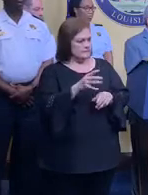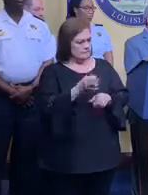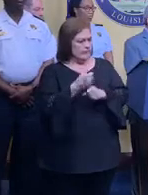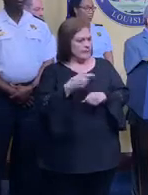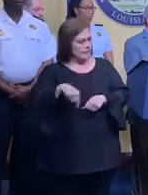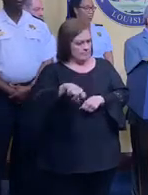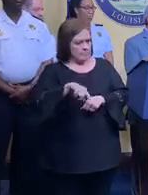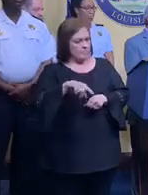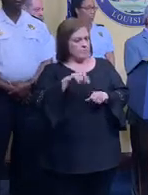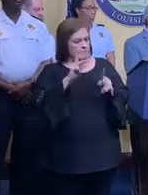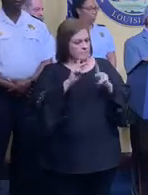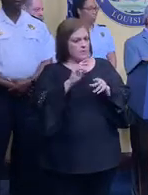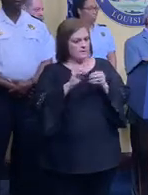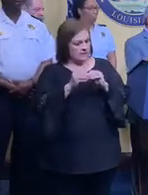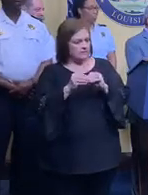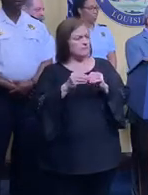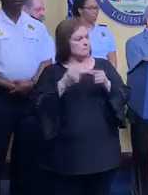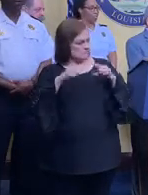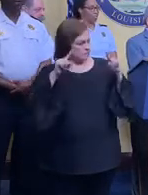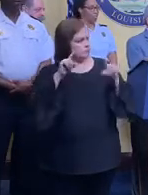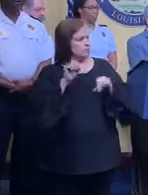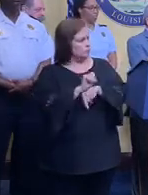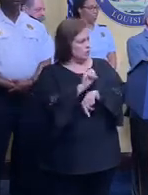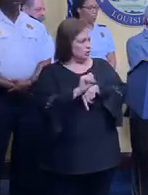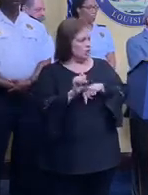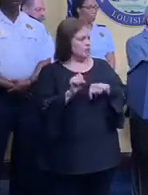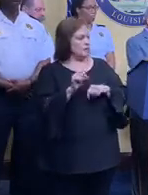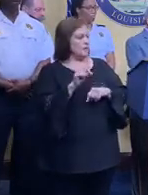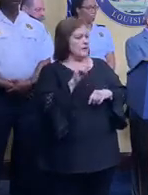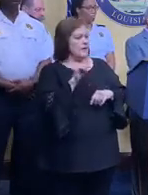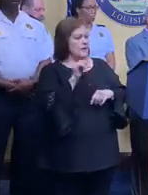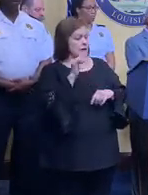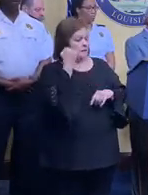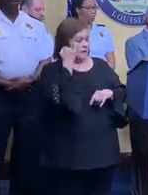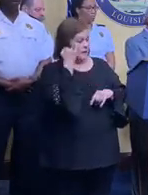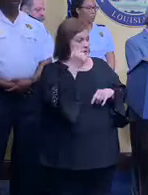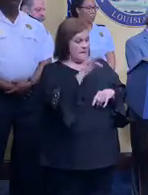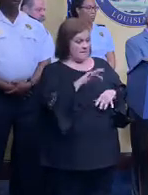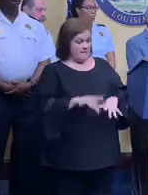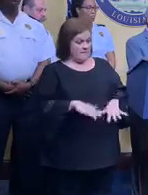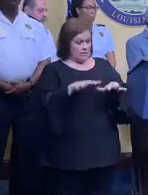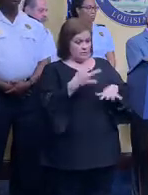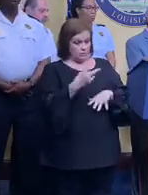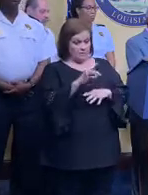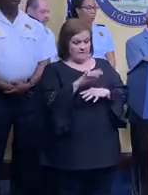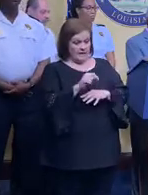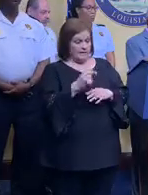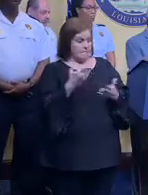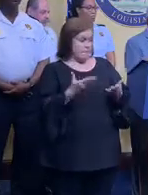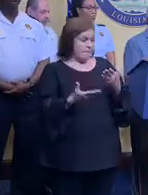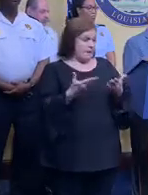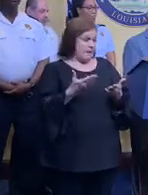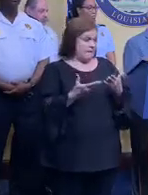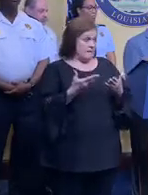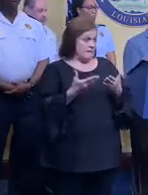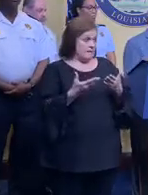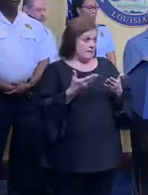being down is minuscule in terms of, if the flooding is at 2 feet, maybe it would have been at,